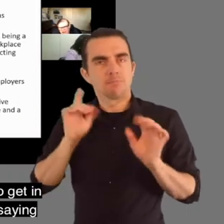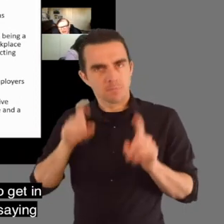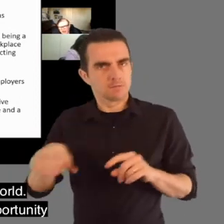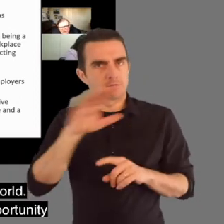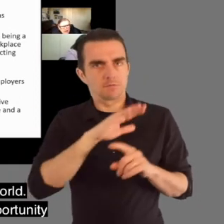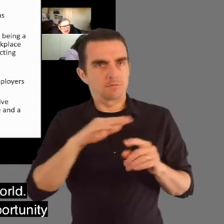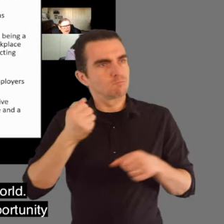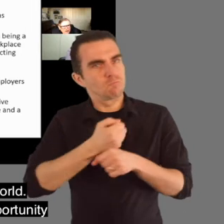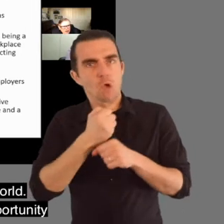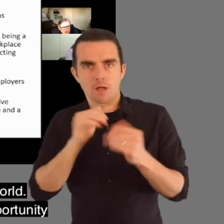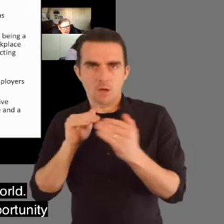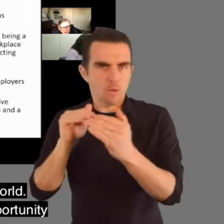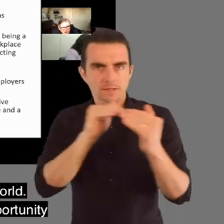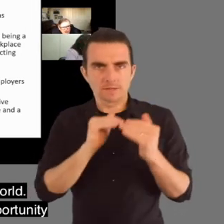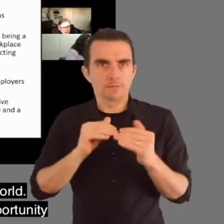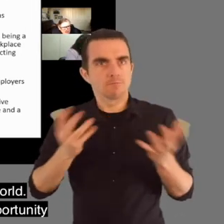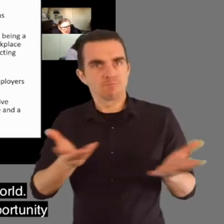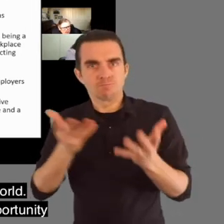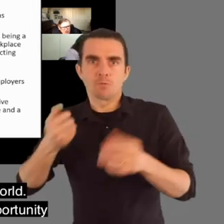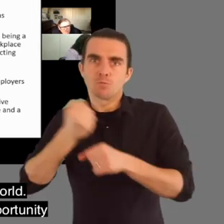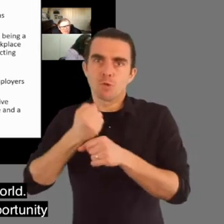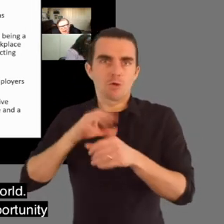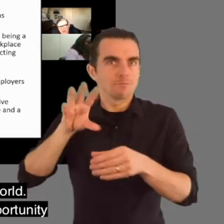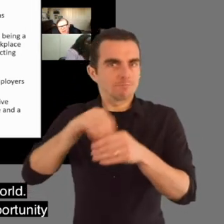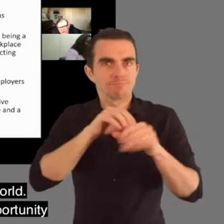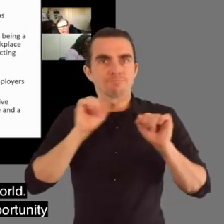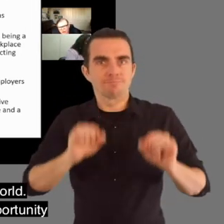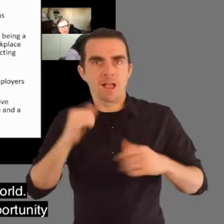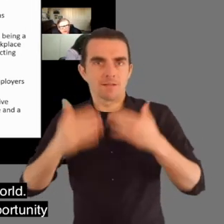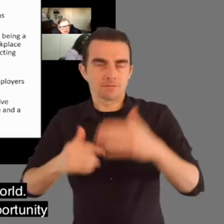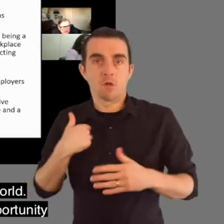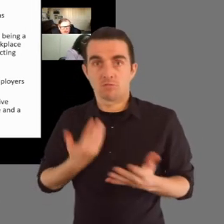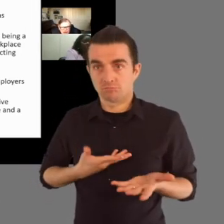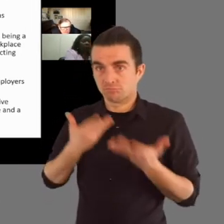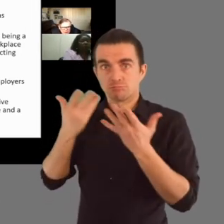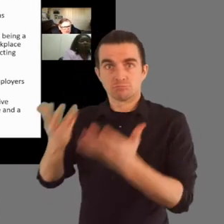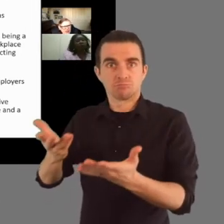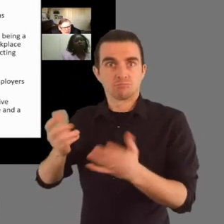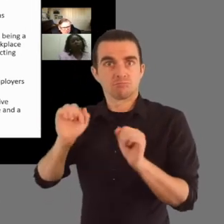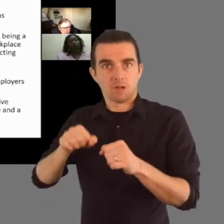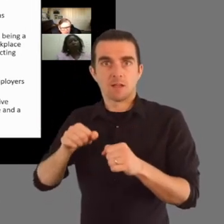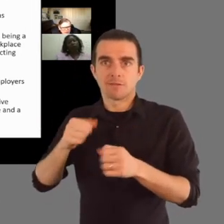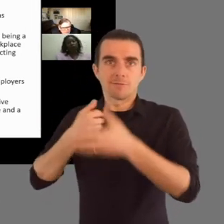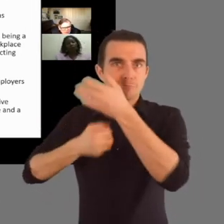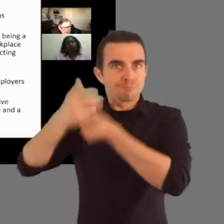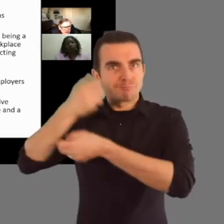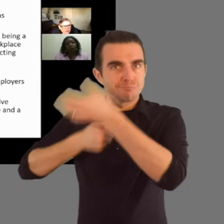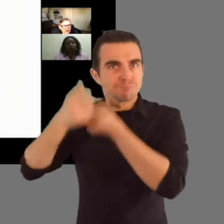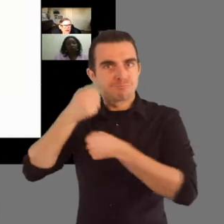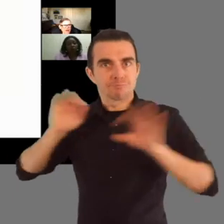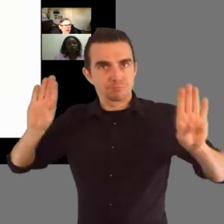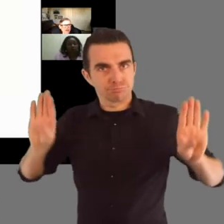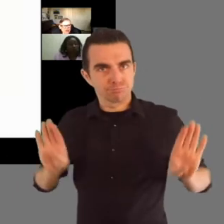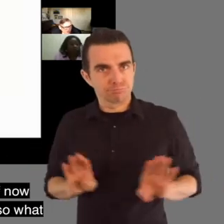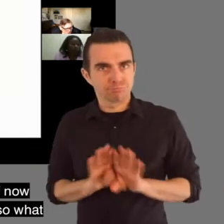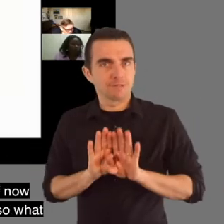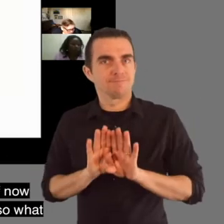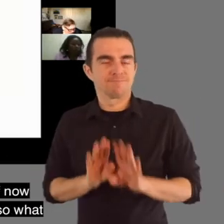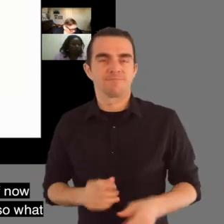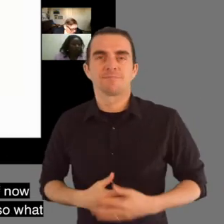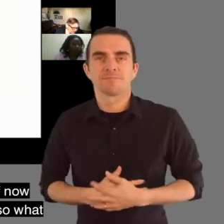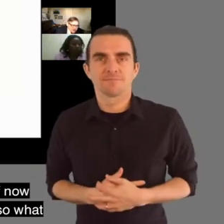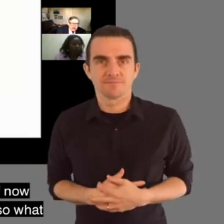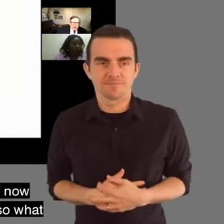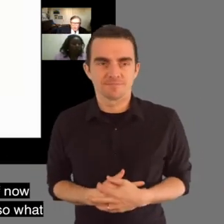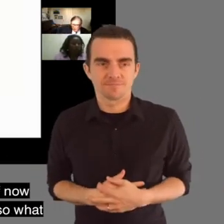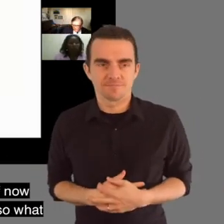are saying to trade unions around the world. They need to become equal opportunity champions and employers themselves. So over to